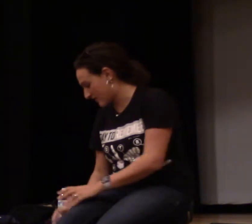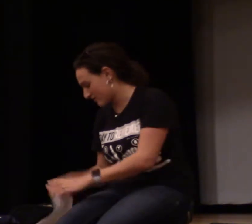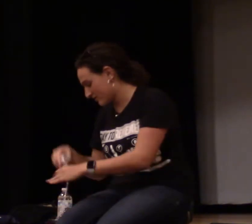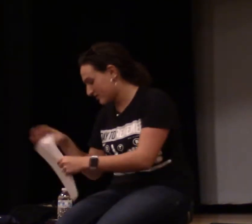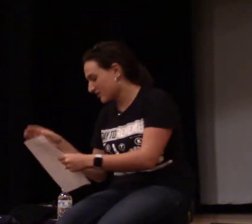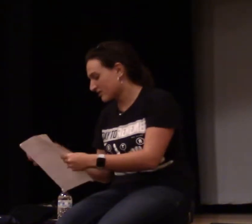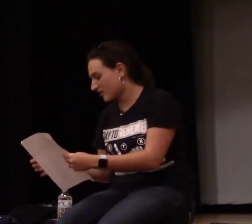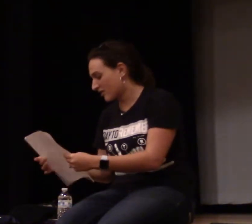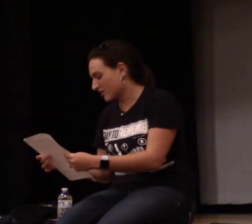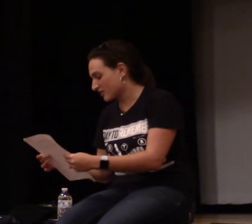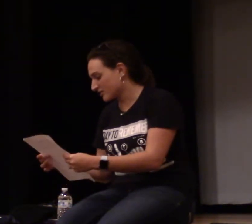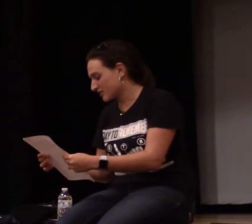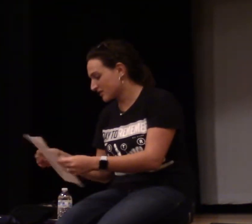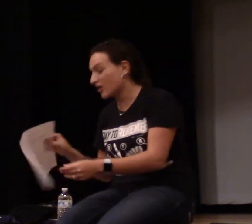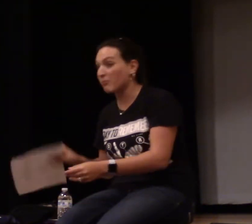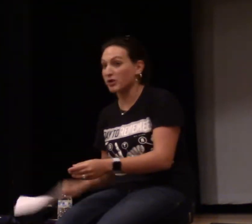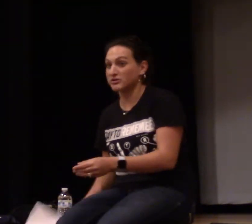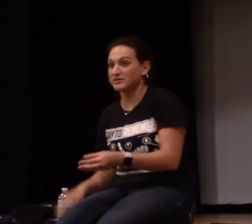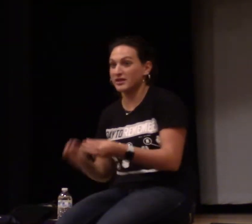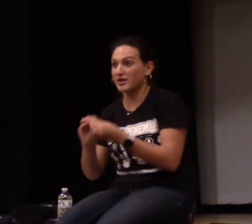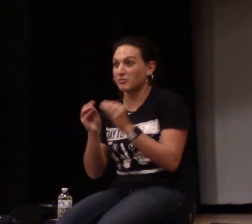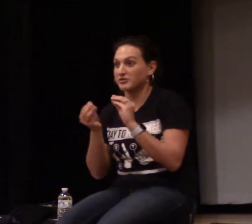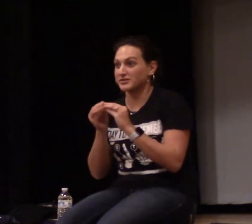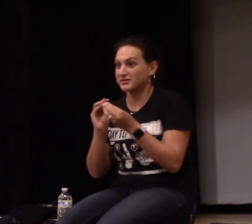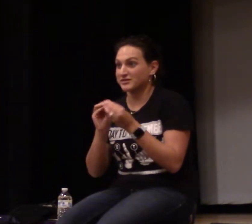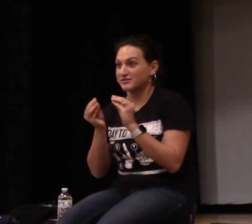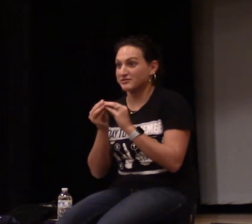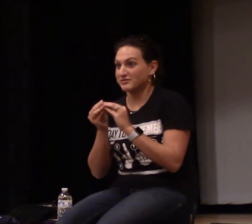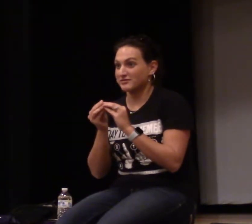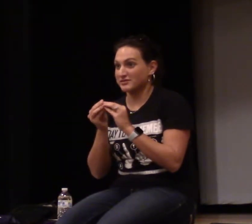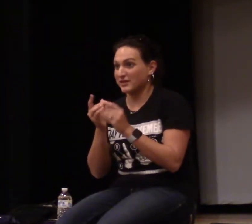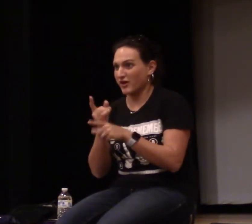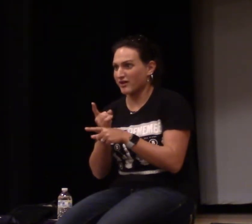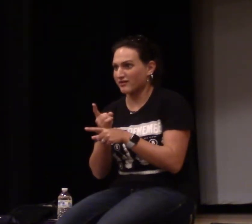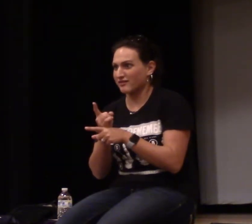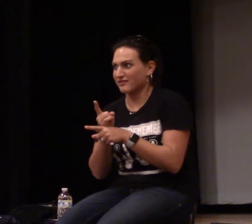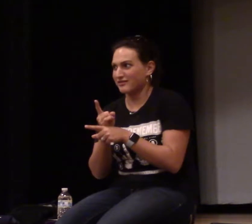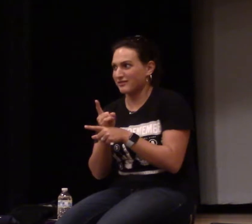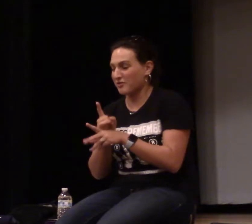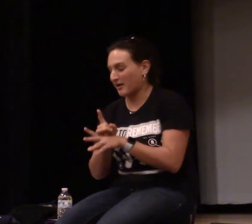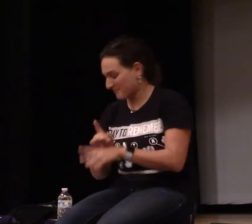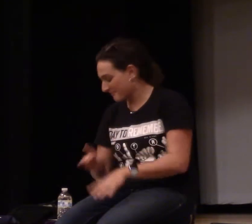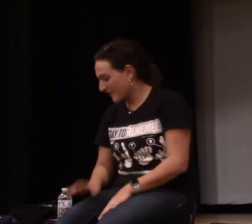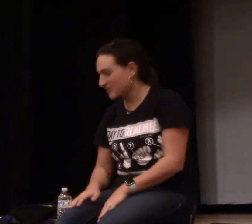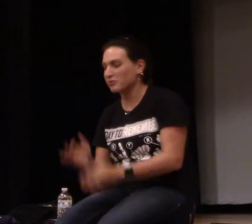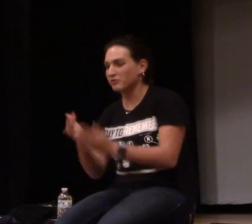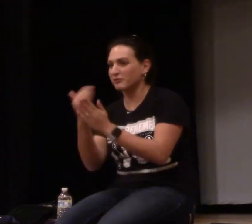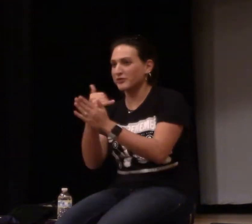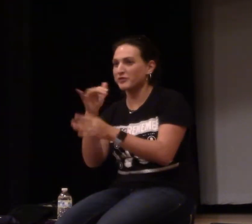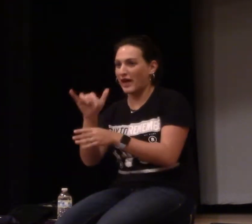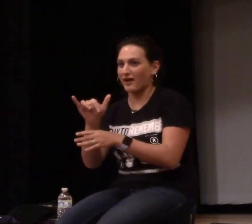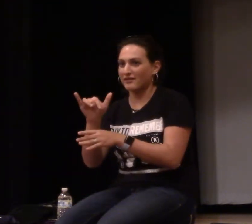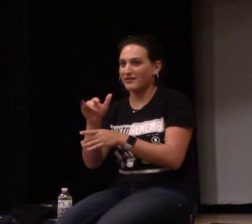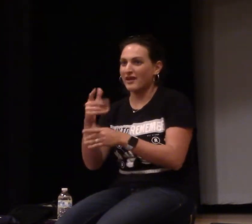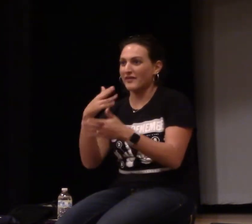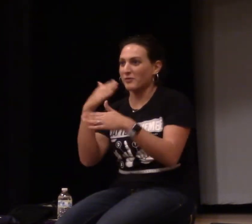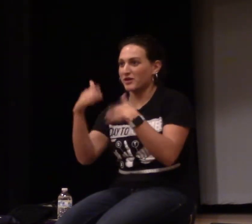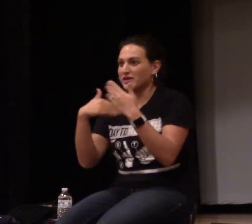down? Colors, numbers. Is that right? Okay. So we'll review that, and then we'll get